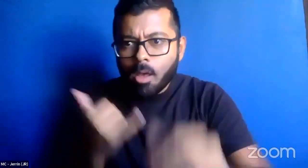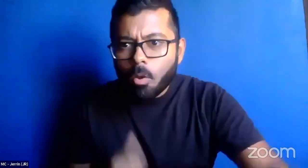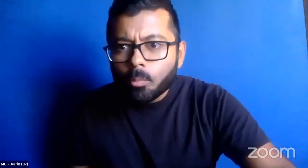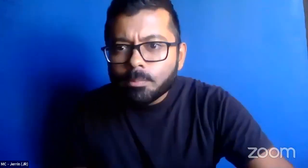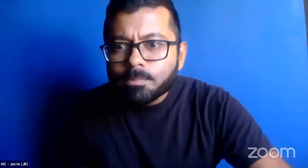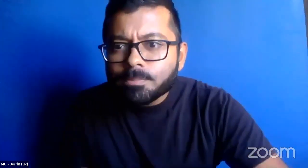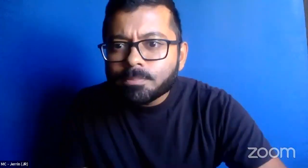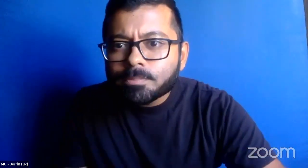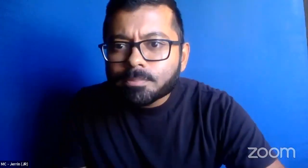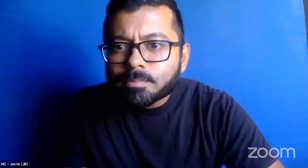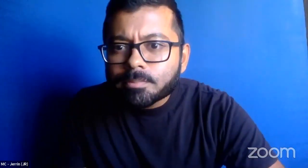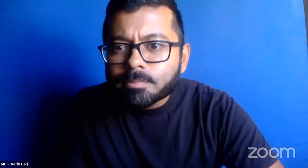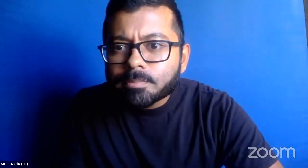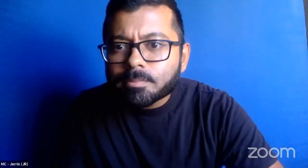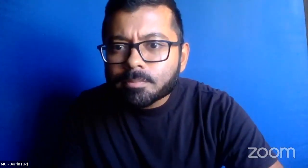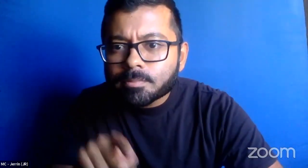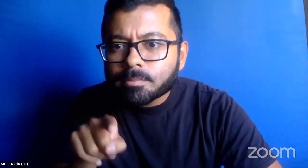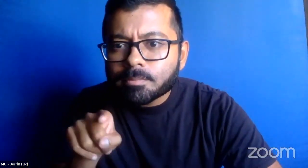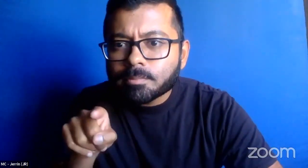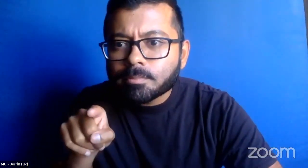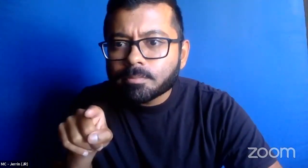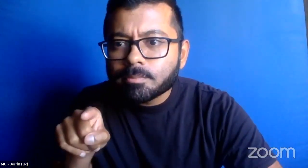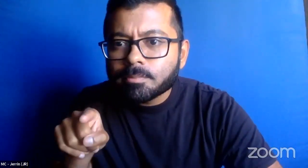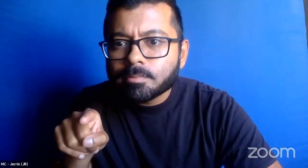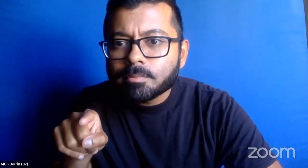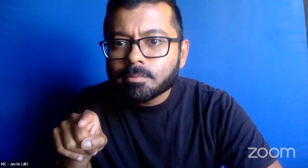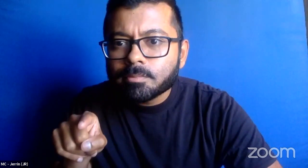feature and type comment. And type comment.